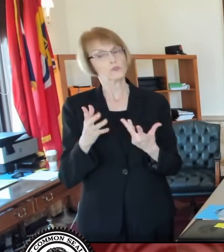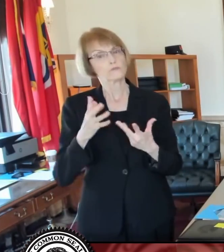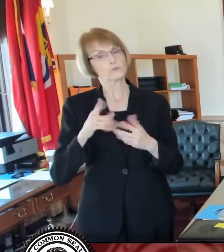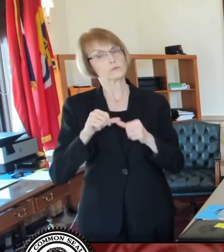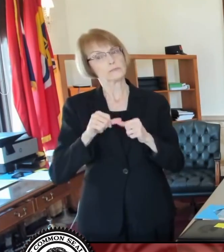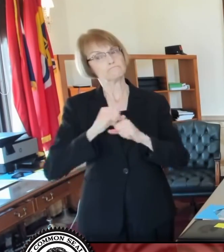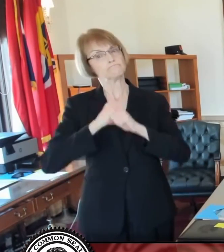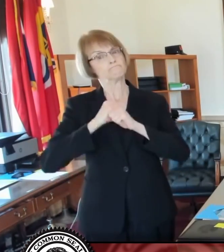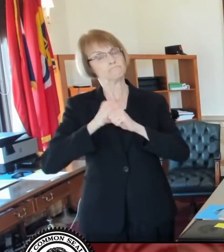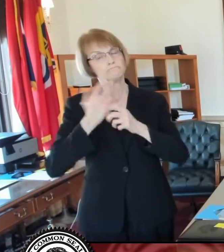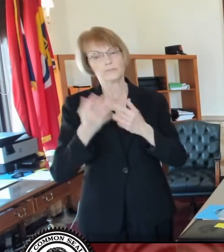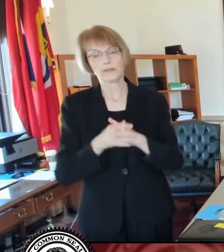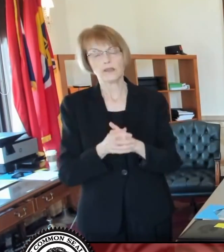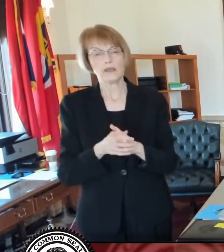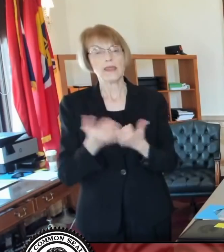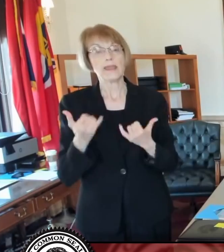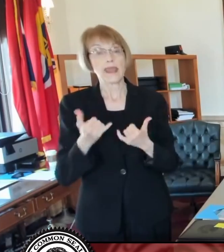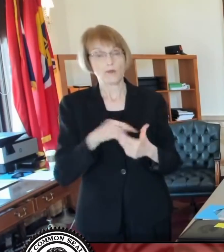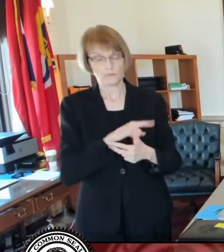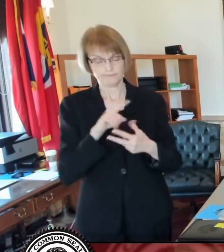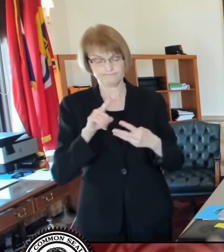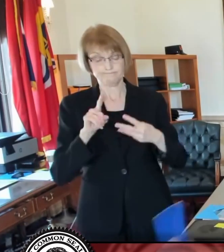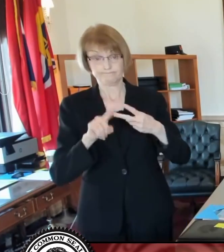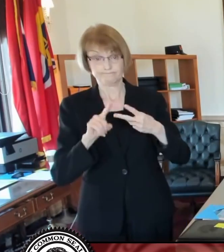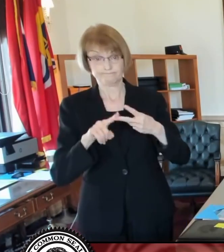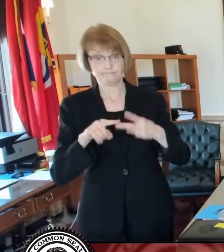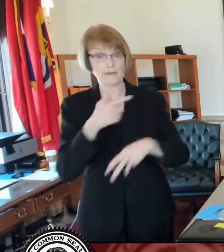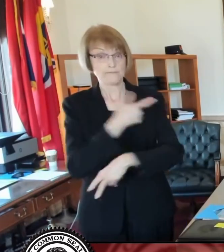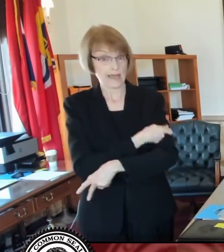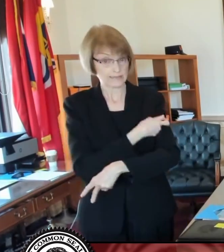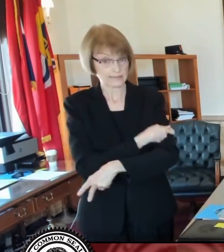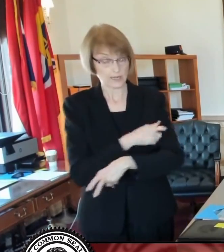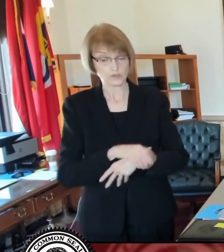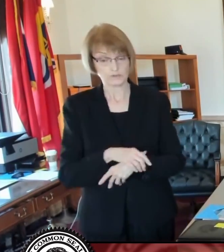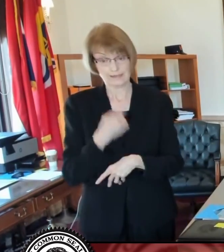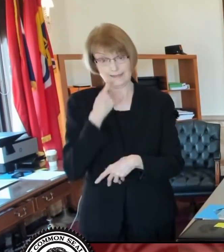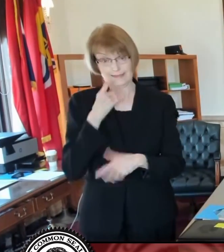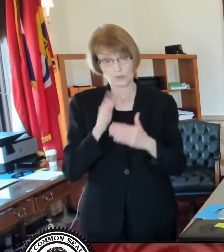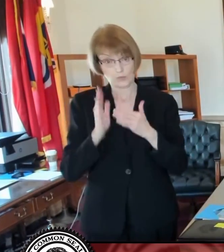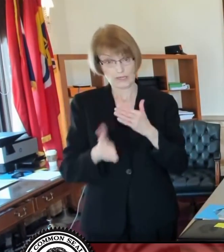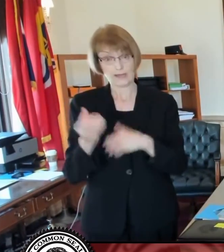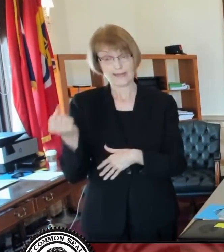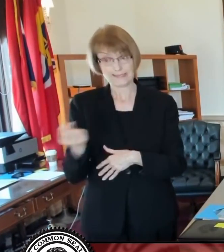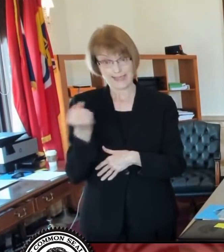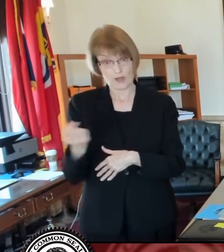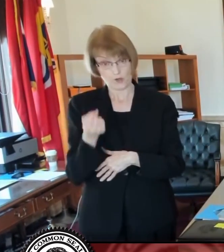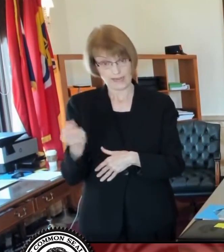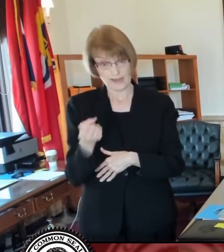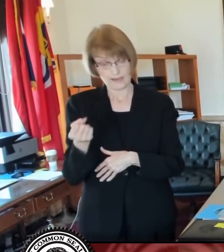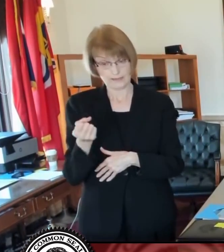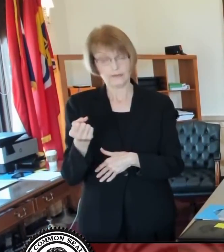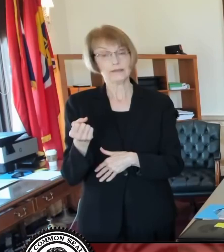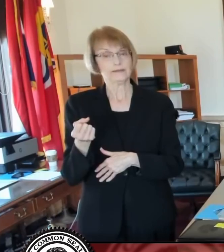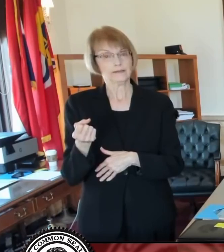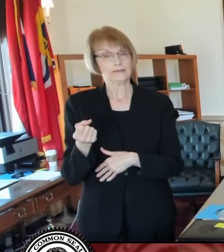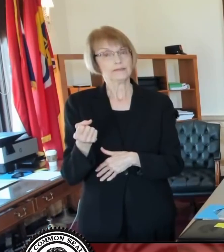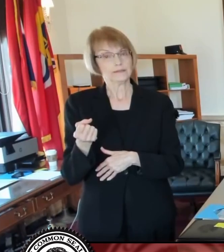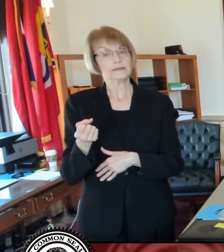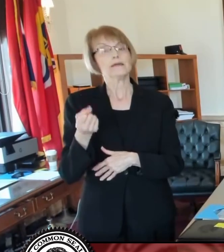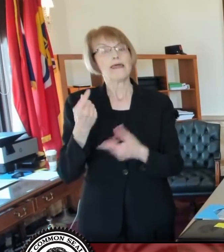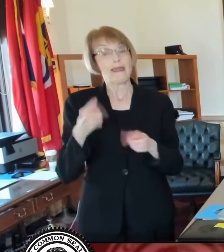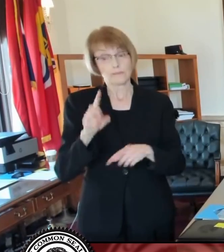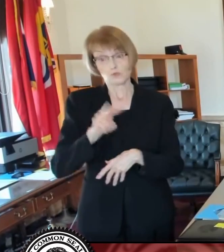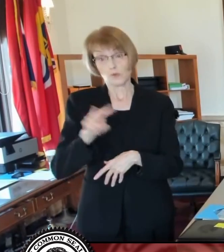to vaccinations, we had a vaccination event this weekend on Saturday. It was our 22nd, the city's